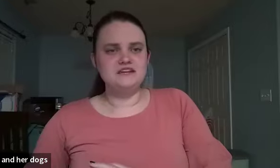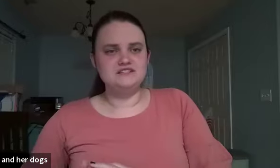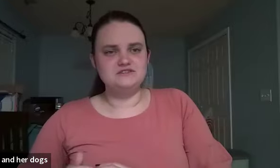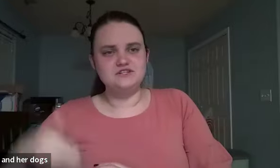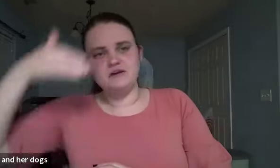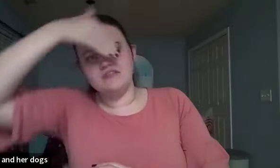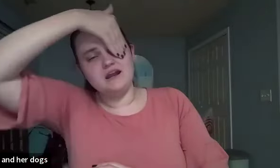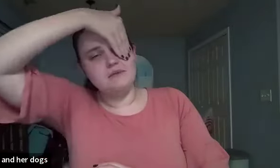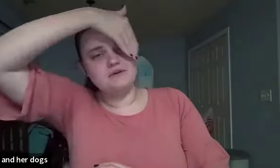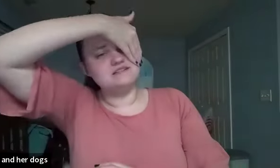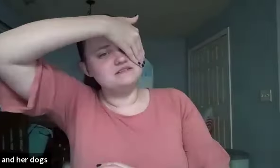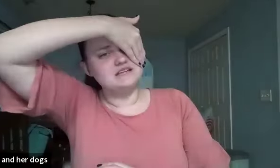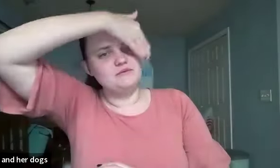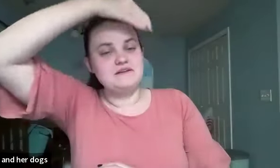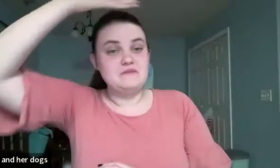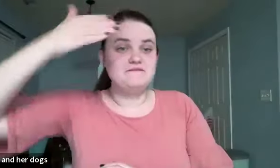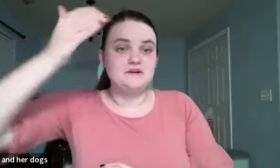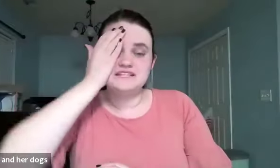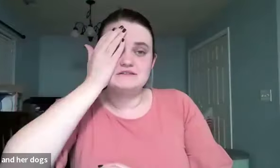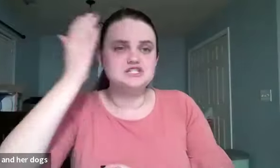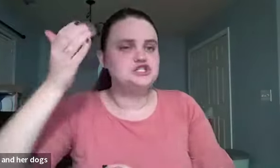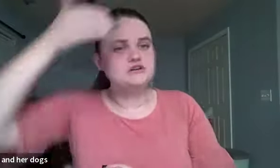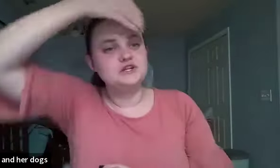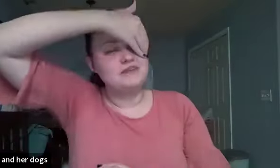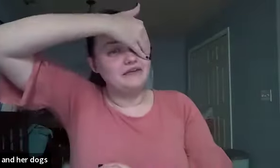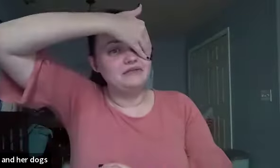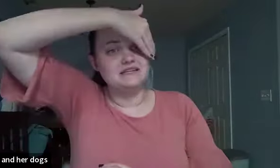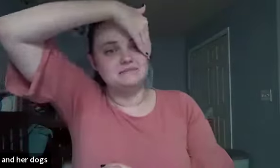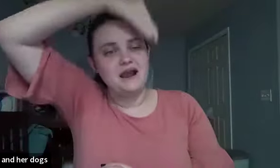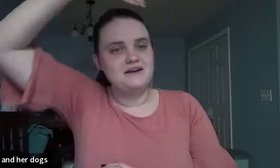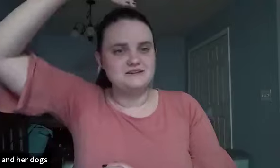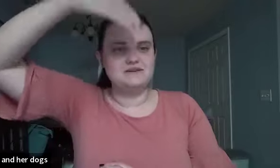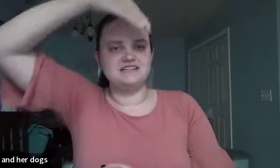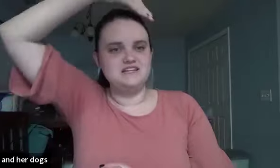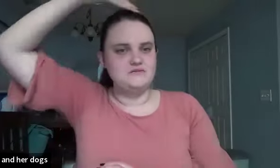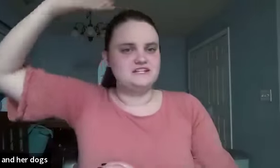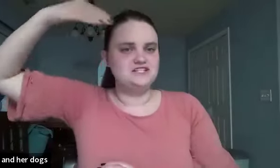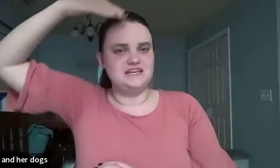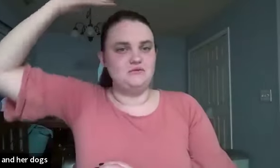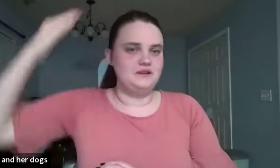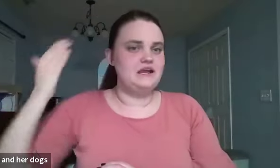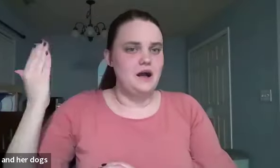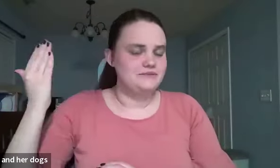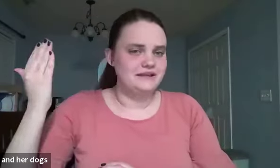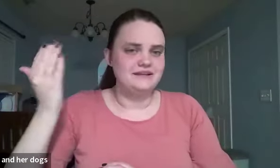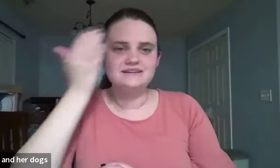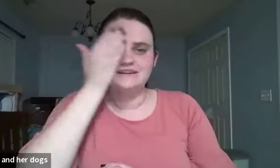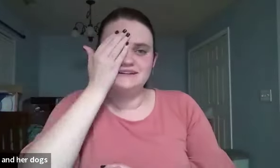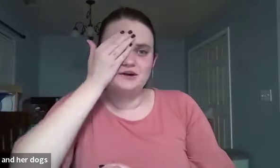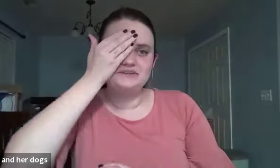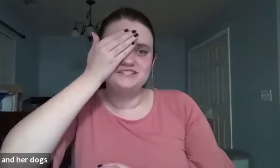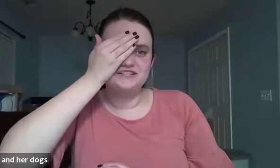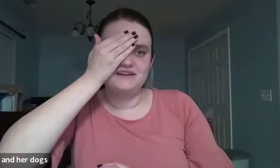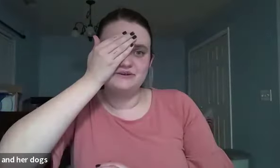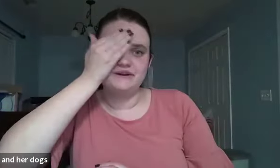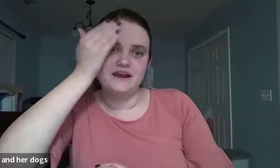thinking so too. And then I remember because I was like, when they first did, I was like, surely you mean like this, like pirate or something. I was like, no, that's just getting really complicated. Nope, it's just covering one